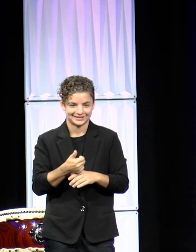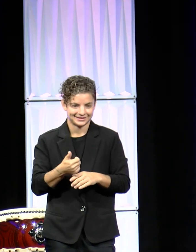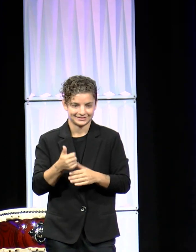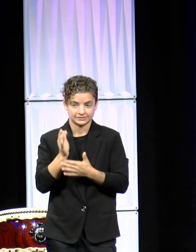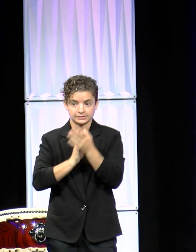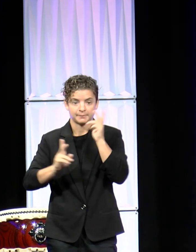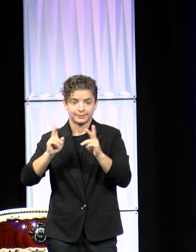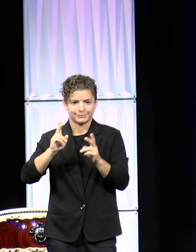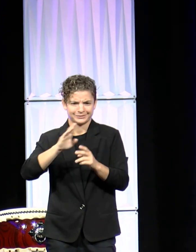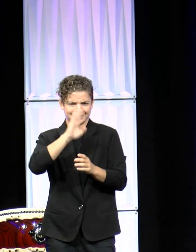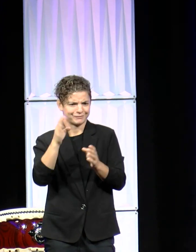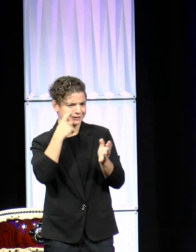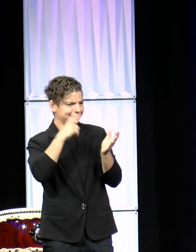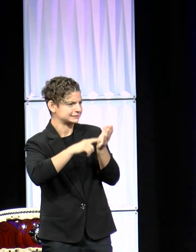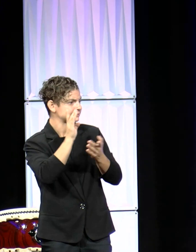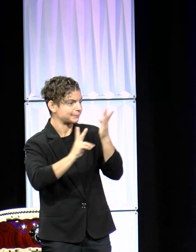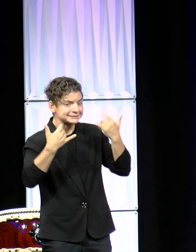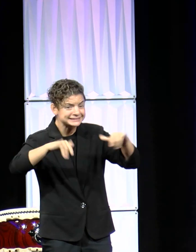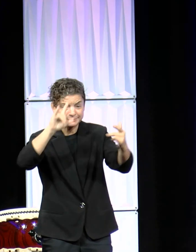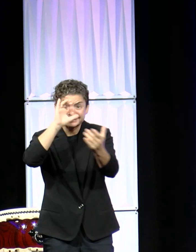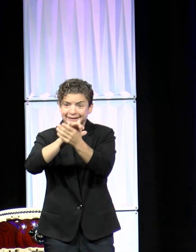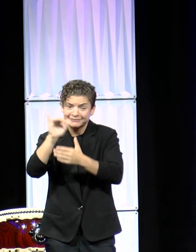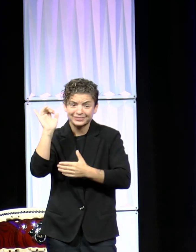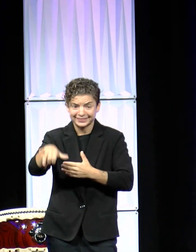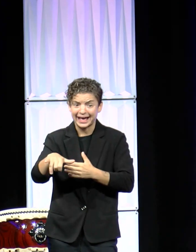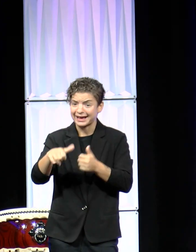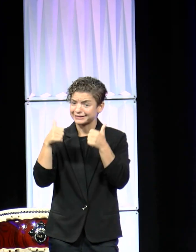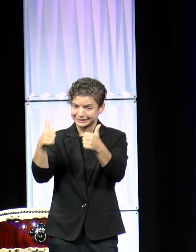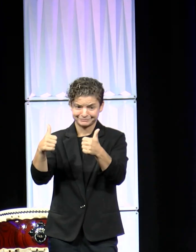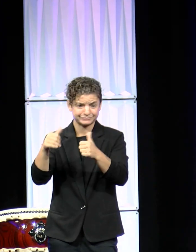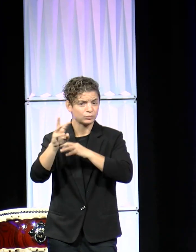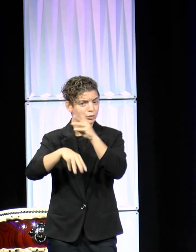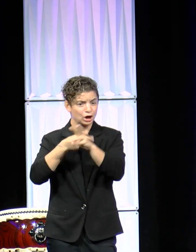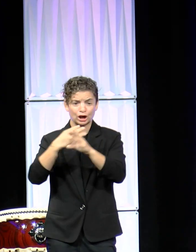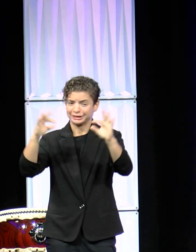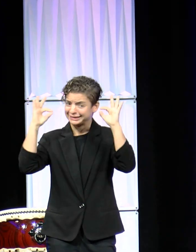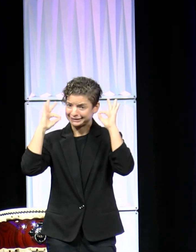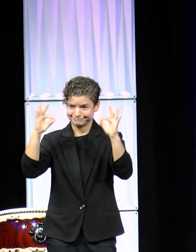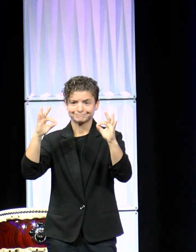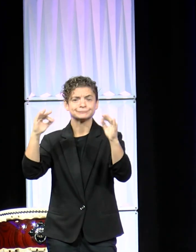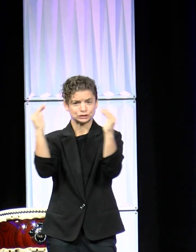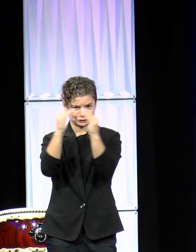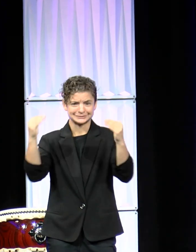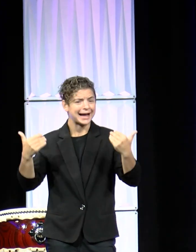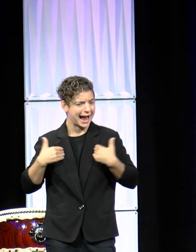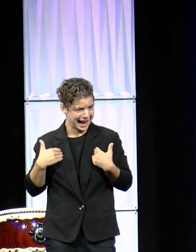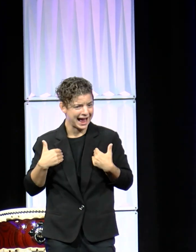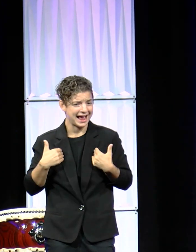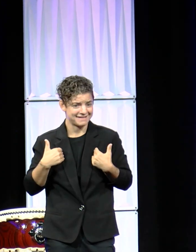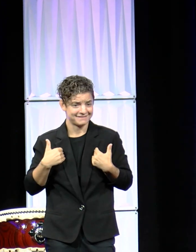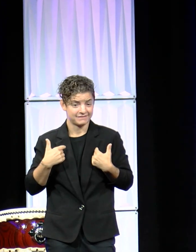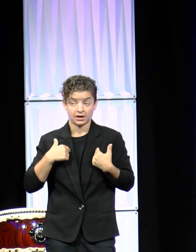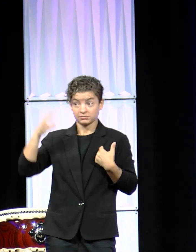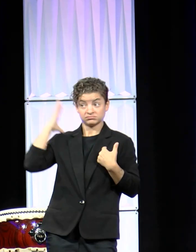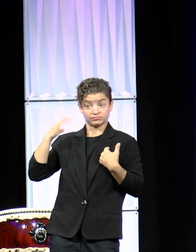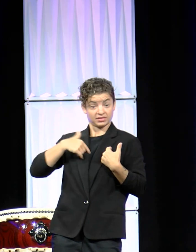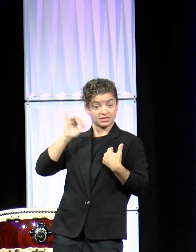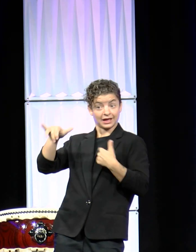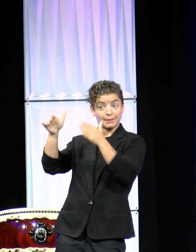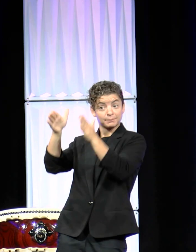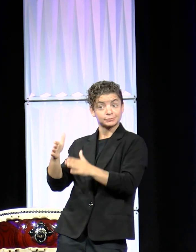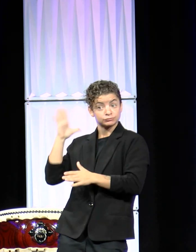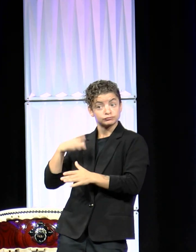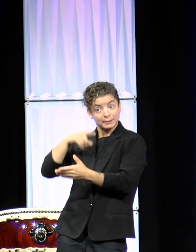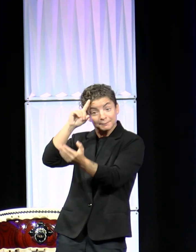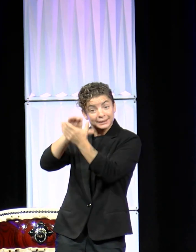I think I might have been one of those people. I think in some ways I did know about the systemic inequities, systems of